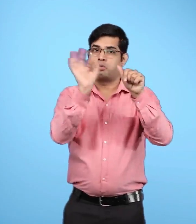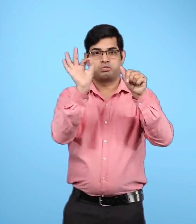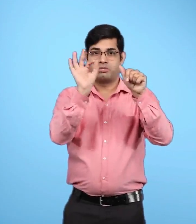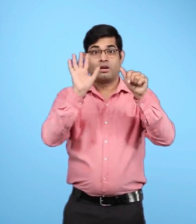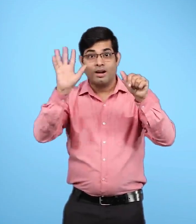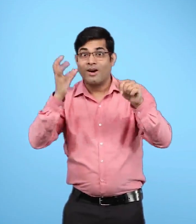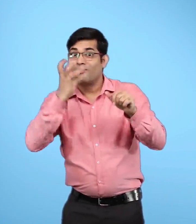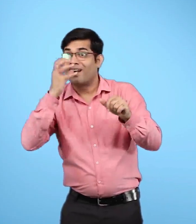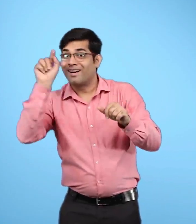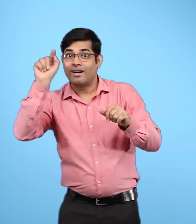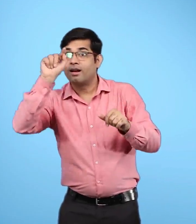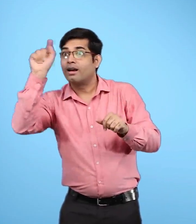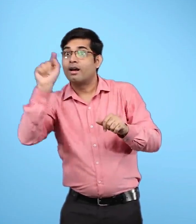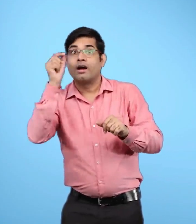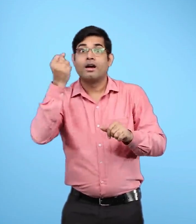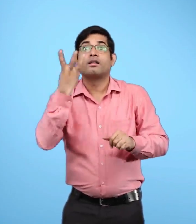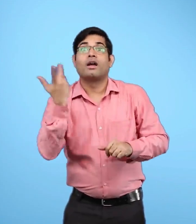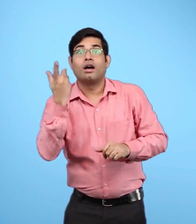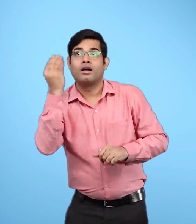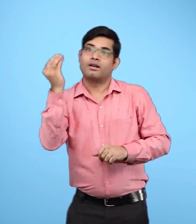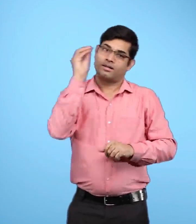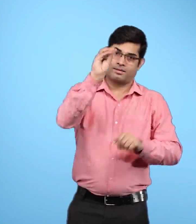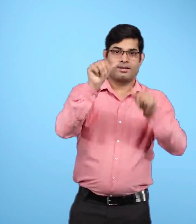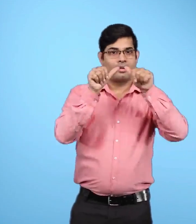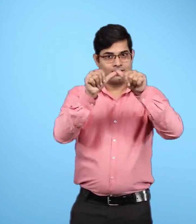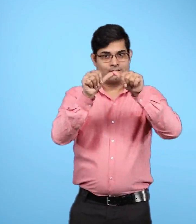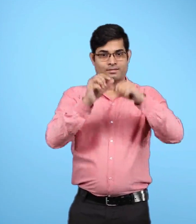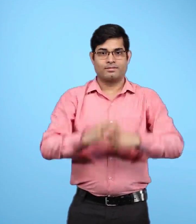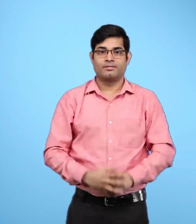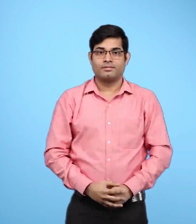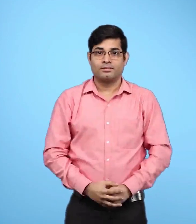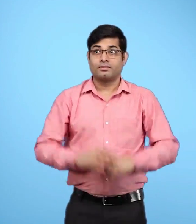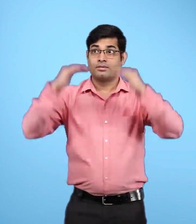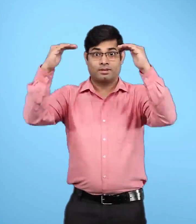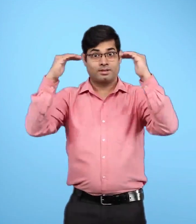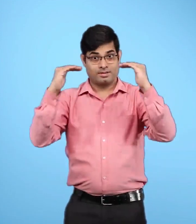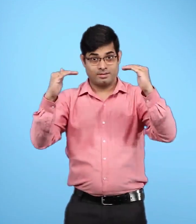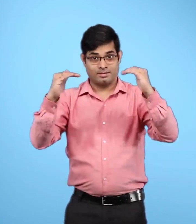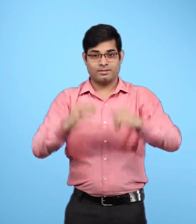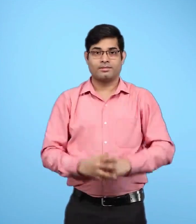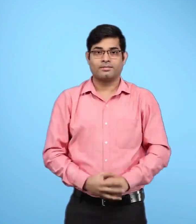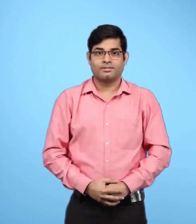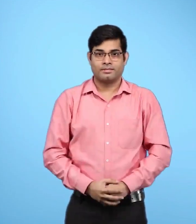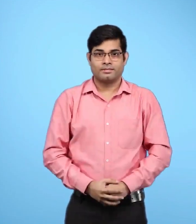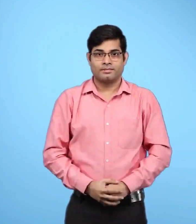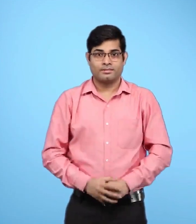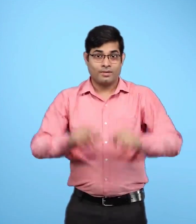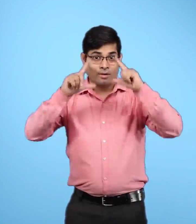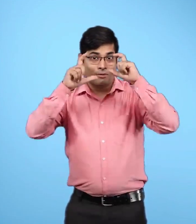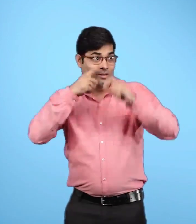Column 2 has empty space for writing number of fruits. Row 2. Column 1